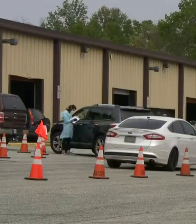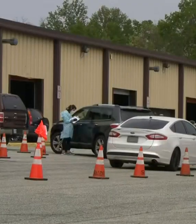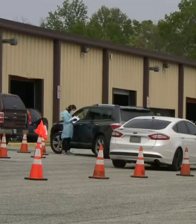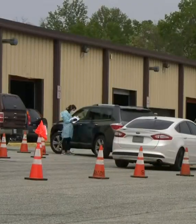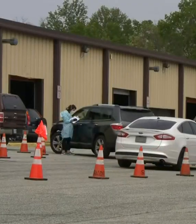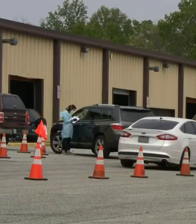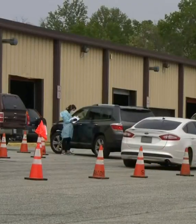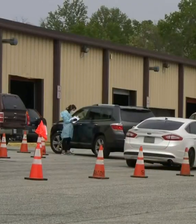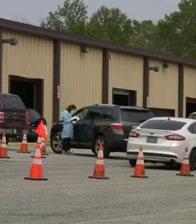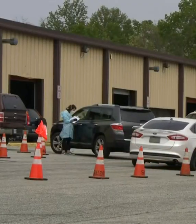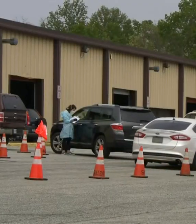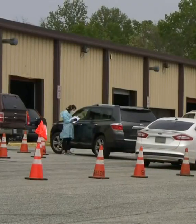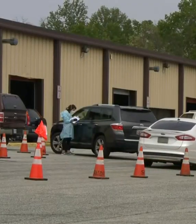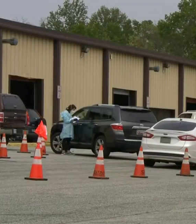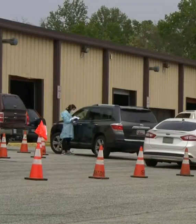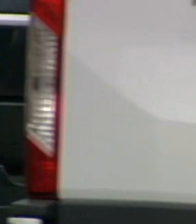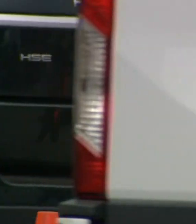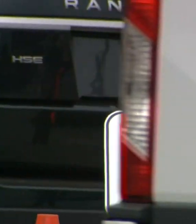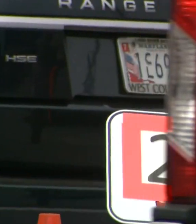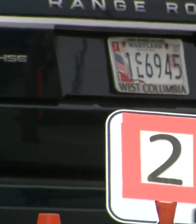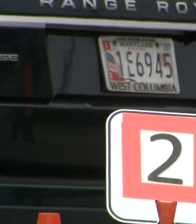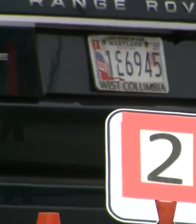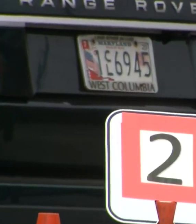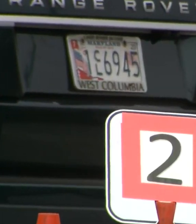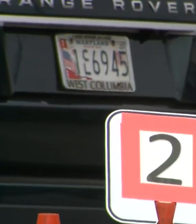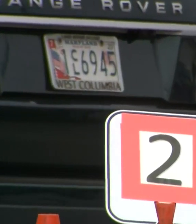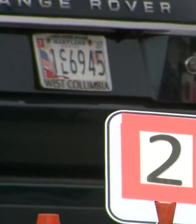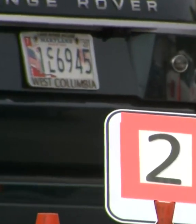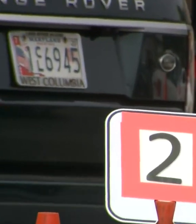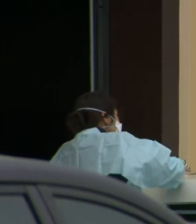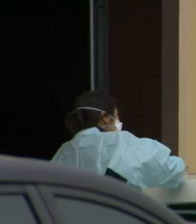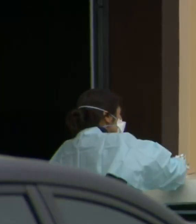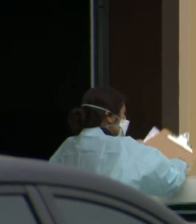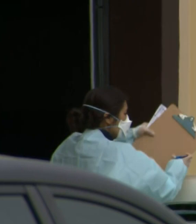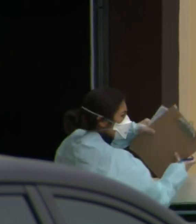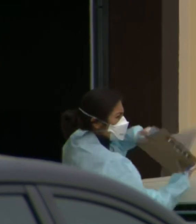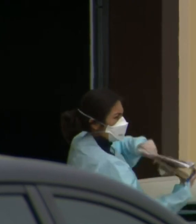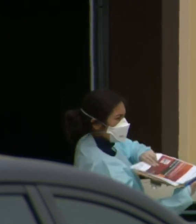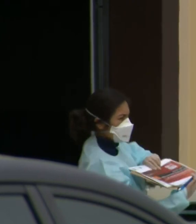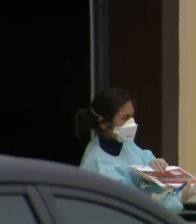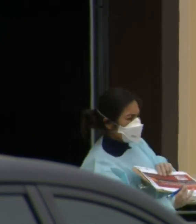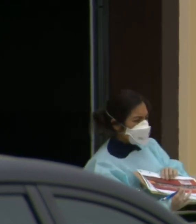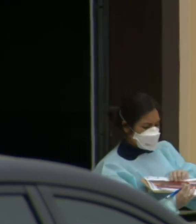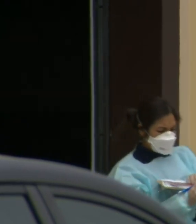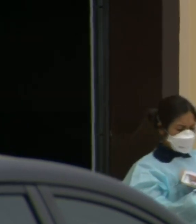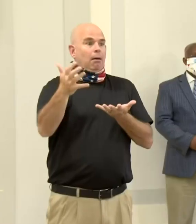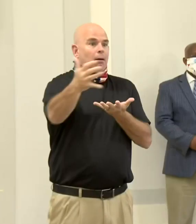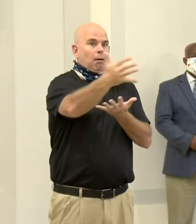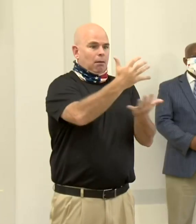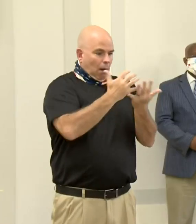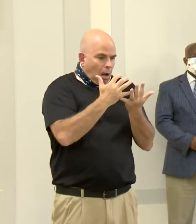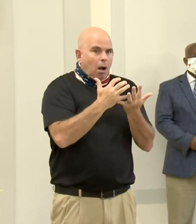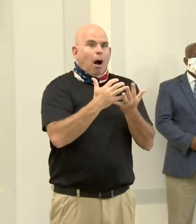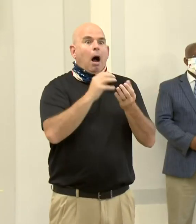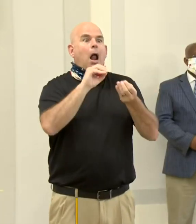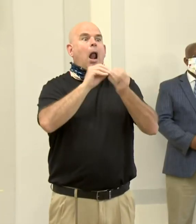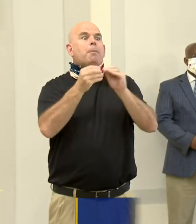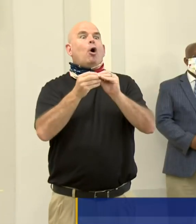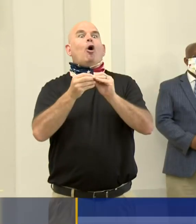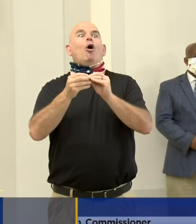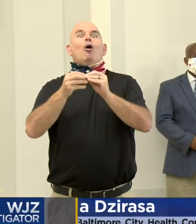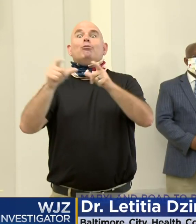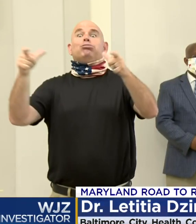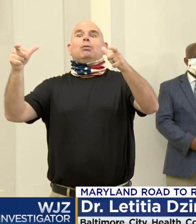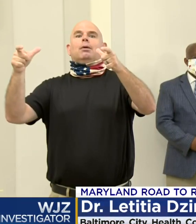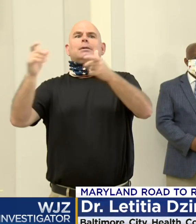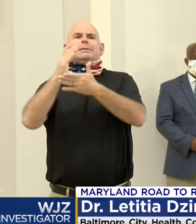or being stable. They rose again today. Several parts of Maryland, though, are seeing encouraging signs. Over the past week,